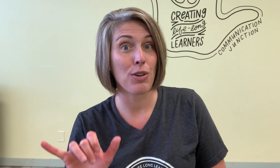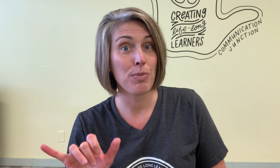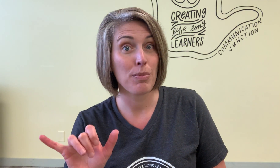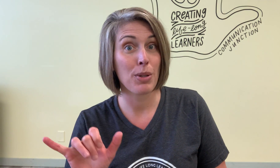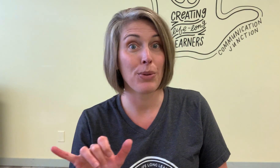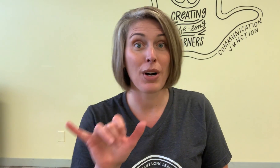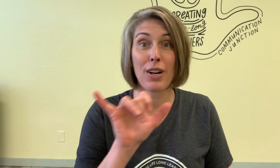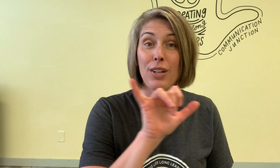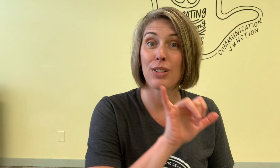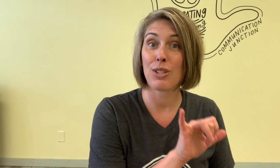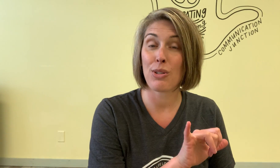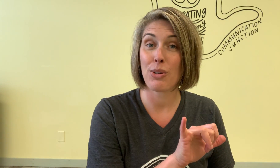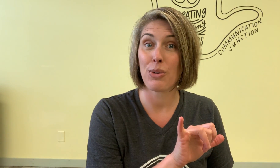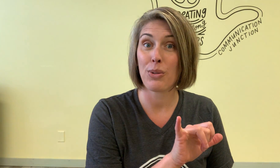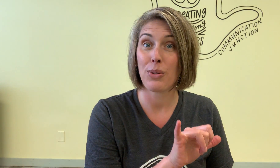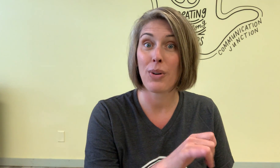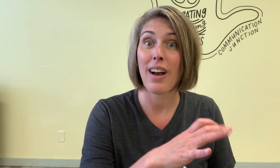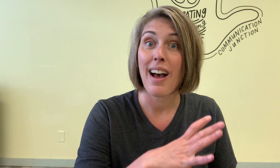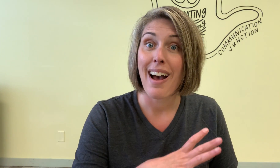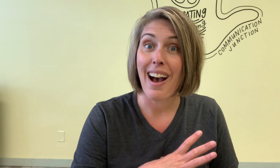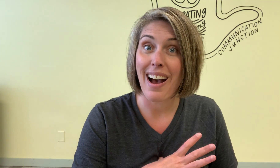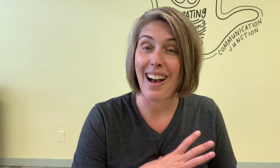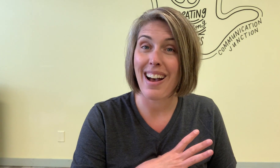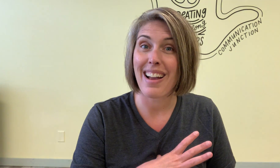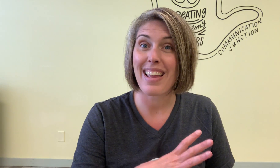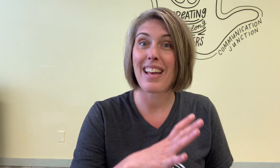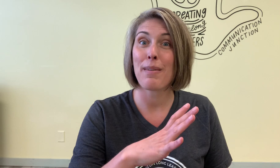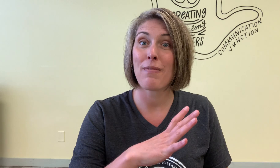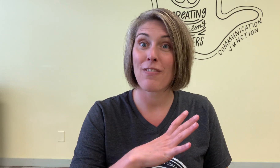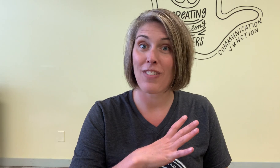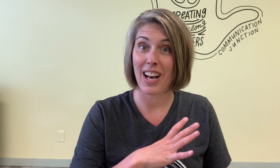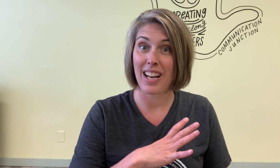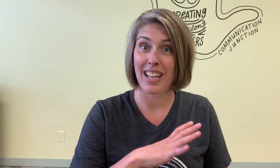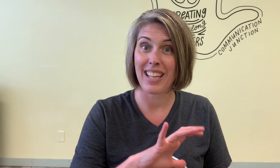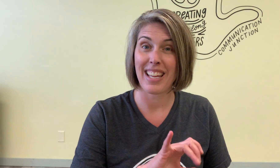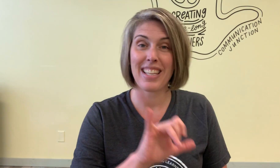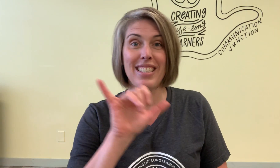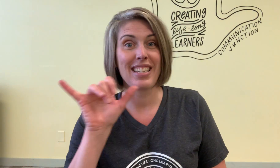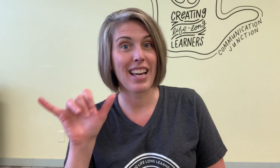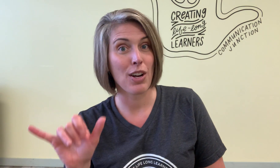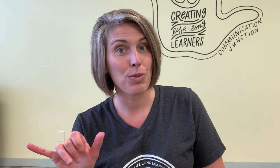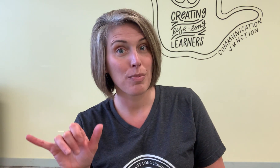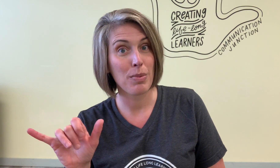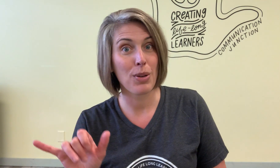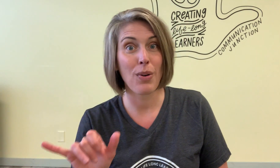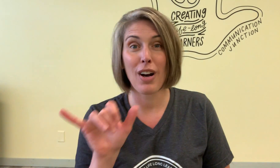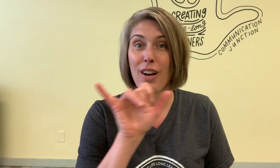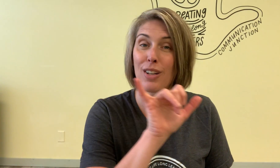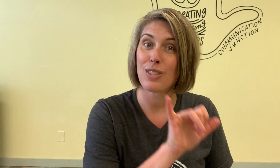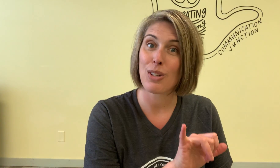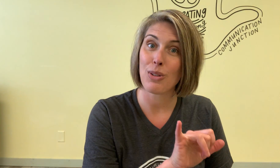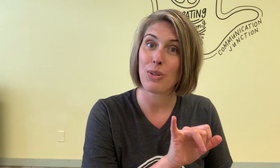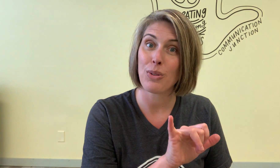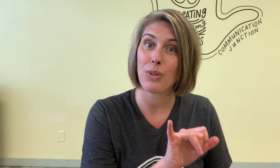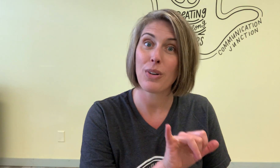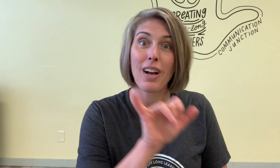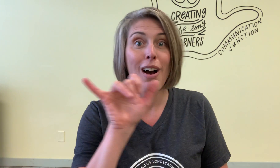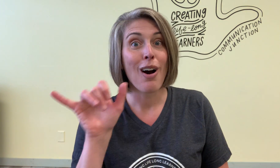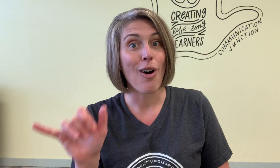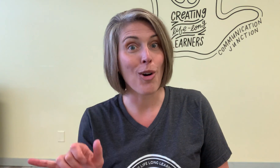hope you are too. I am fine and I hope you are too.